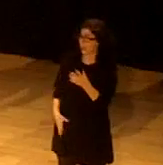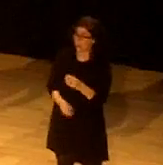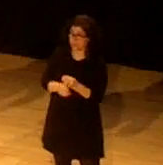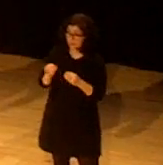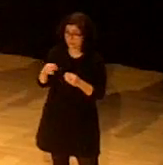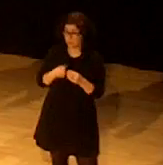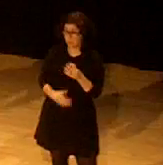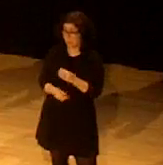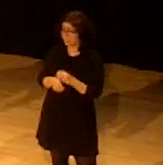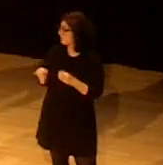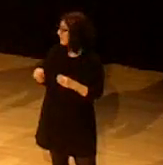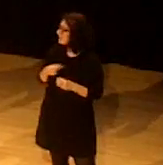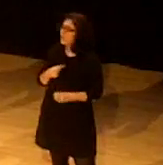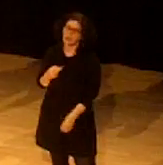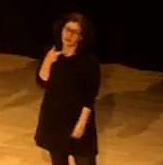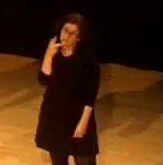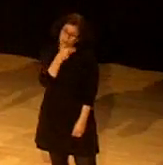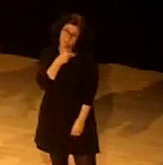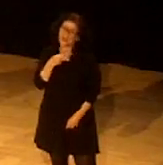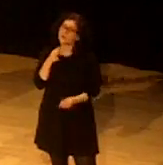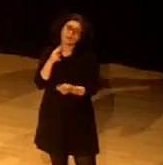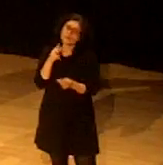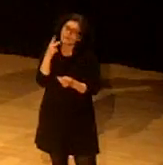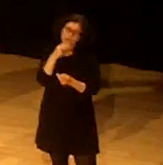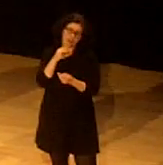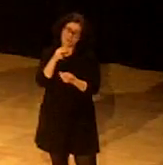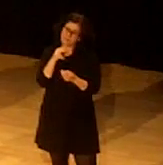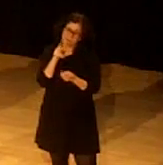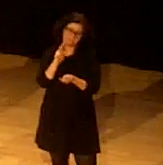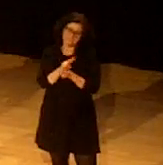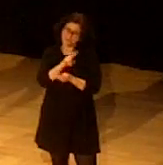that. Shut the fuck up. No.